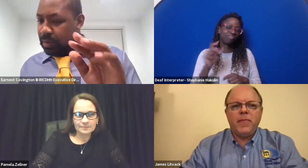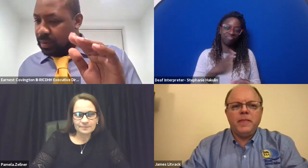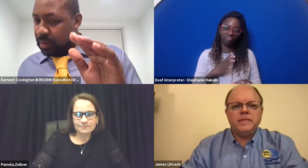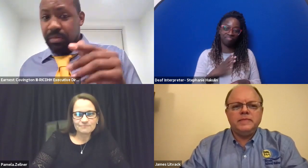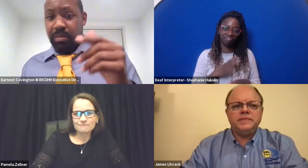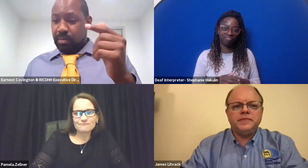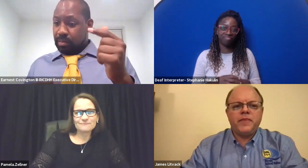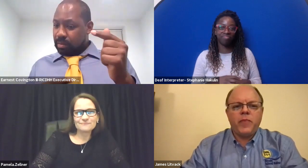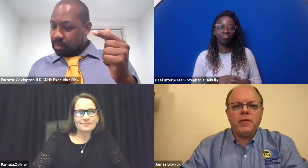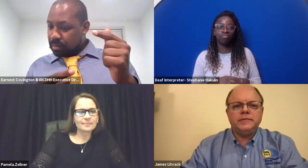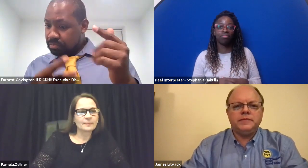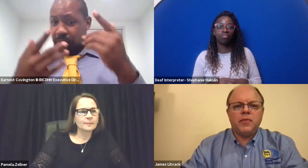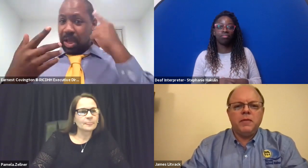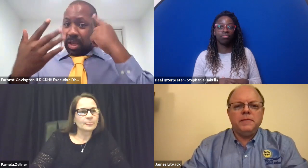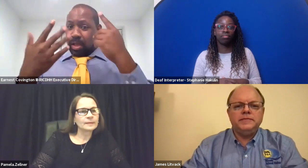Oops.